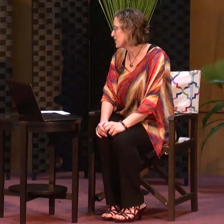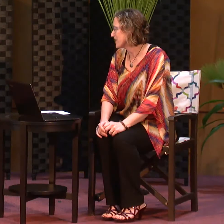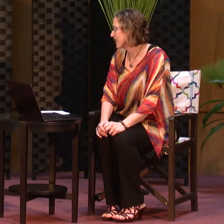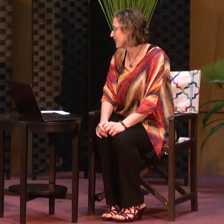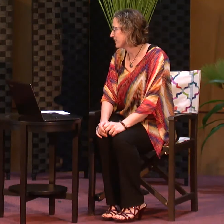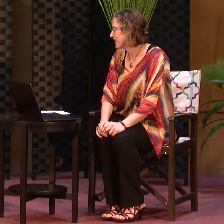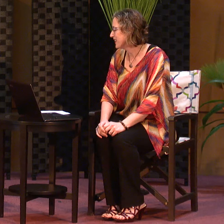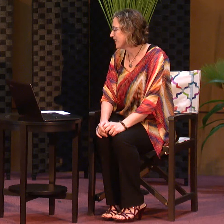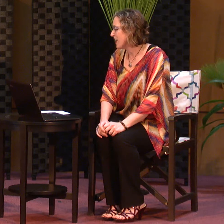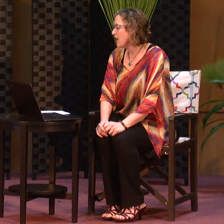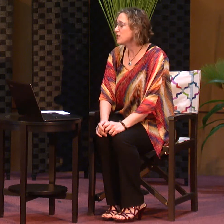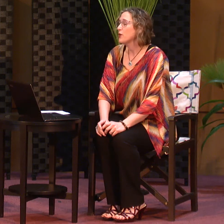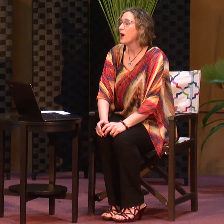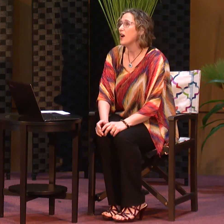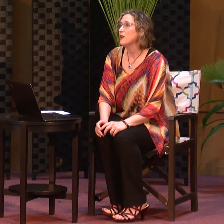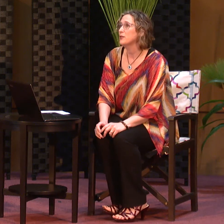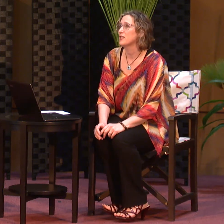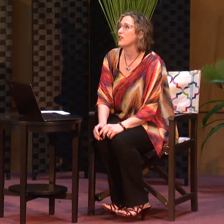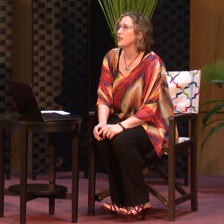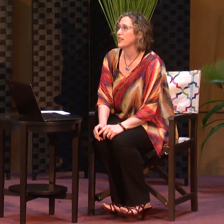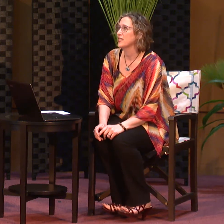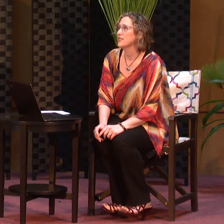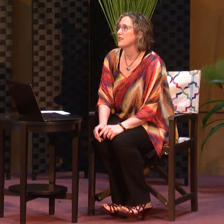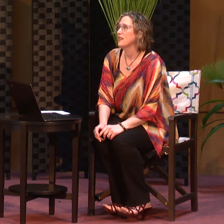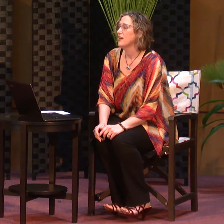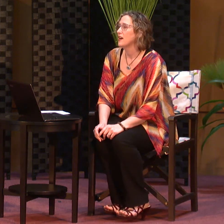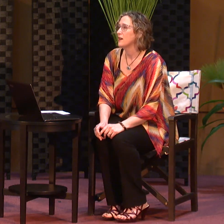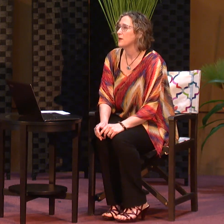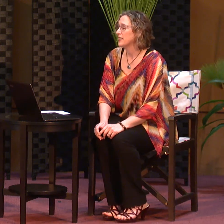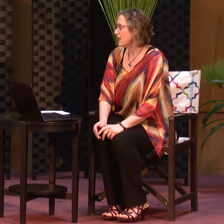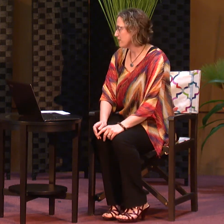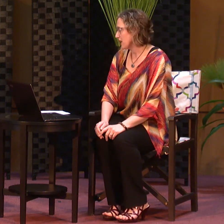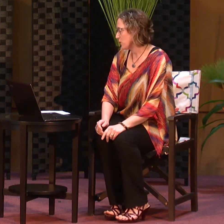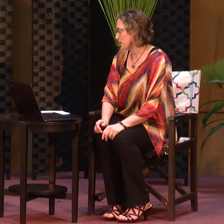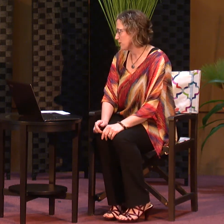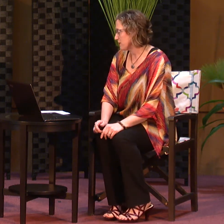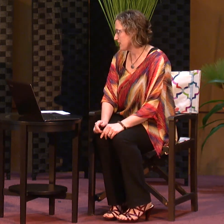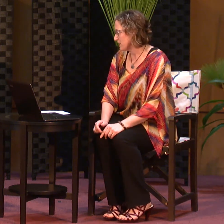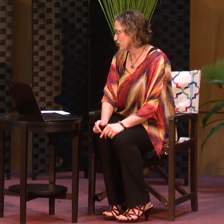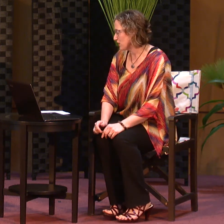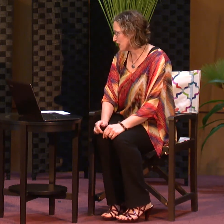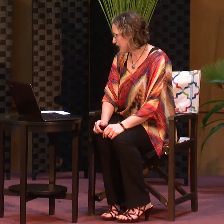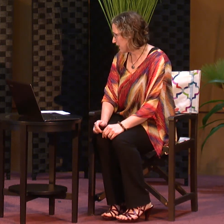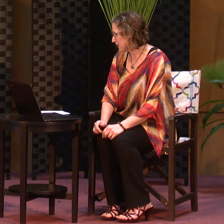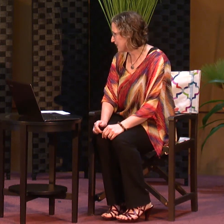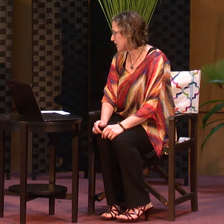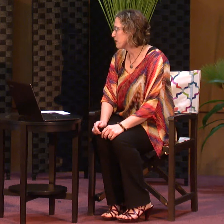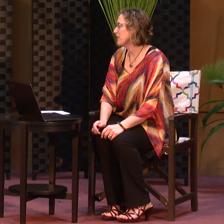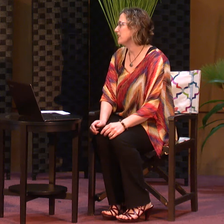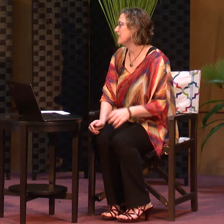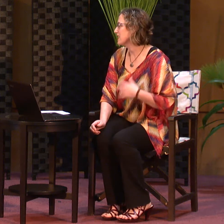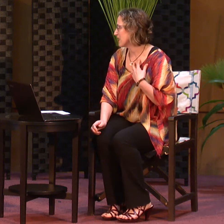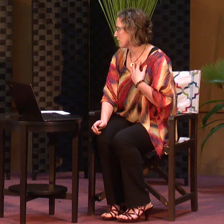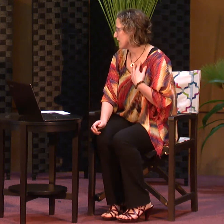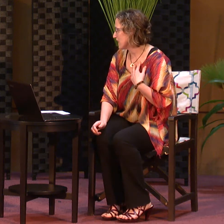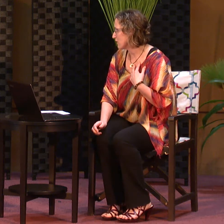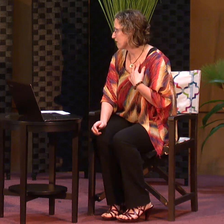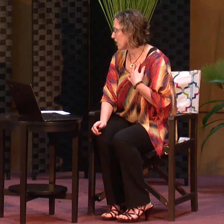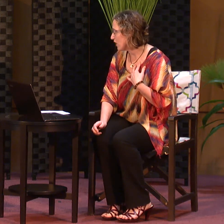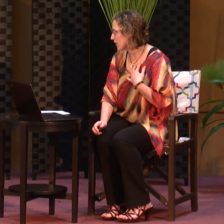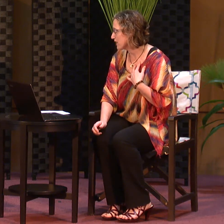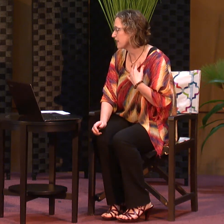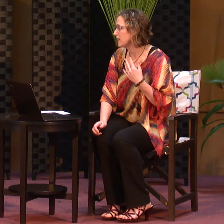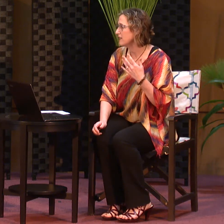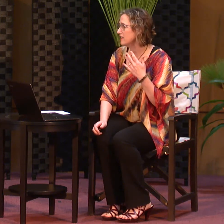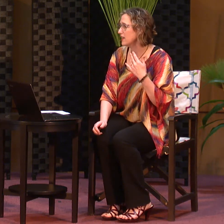Really appreciate you. So I was curious. I love that quote from Sister Claire about listening with the ear of